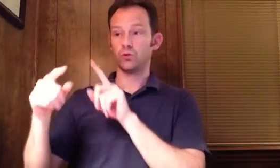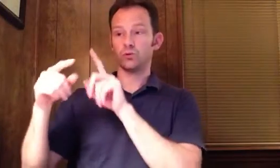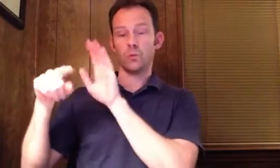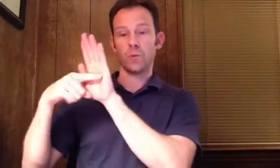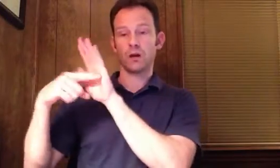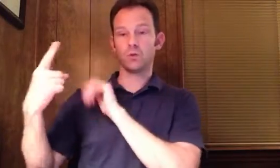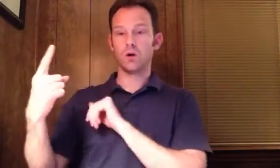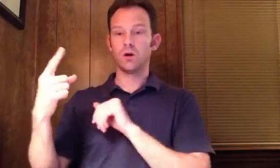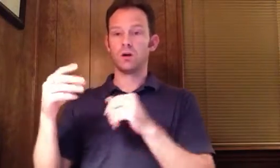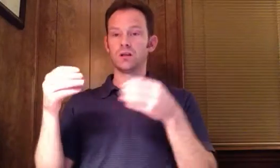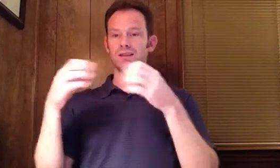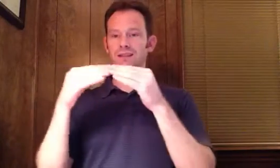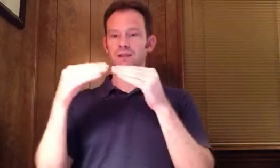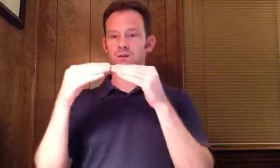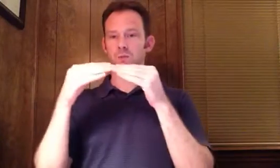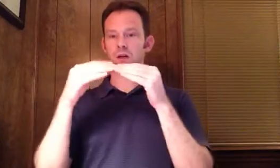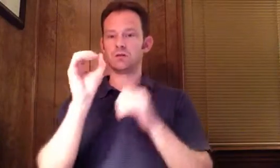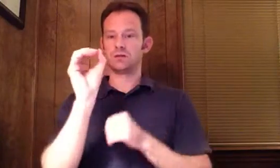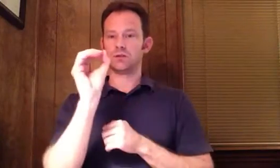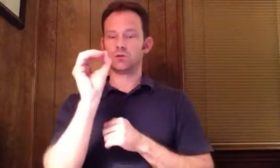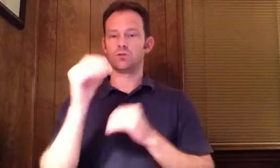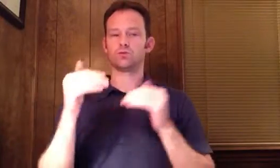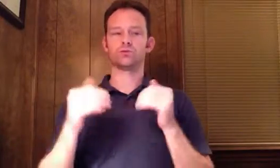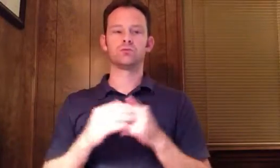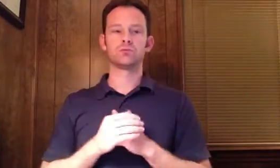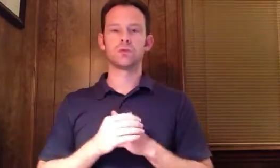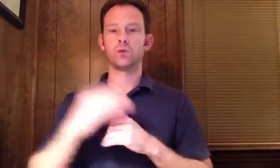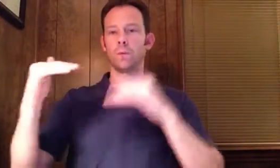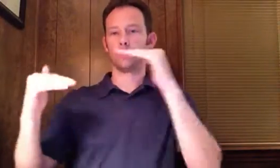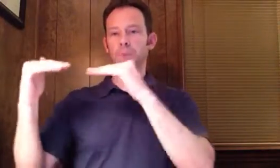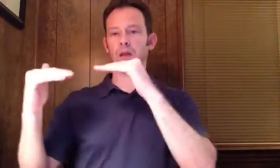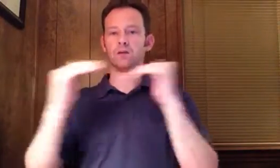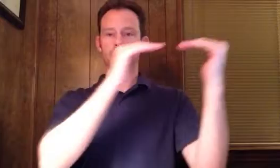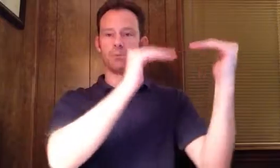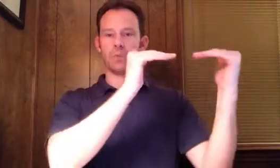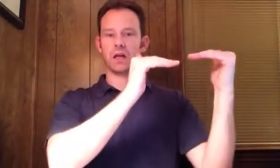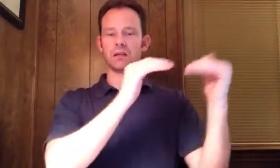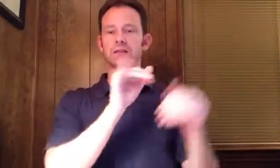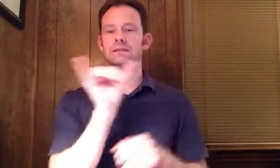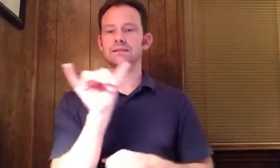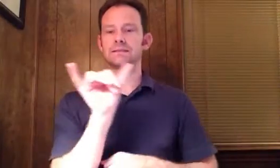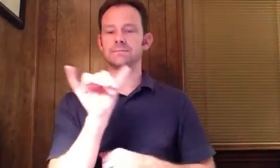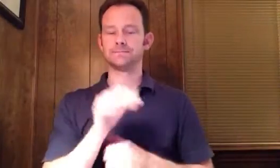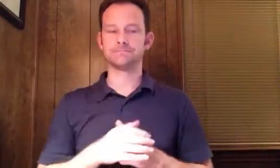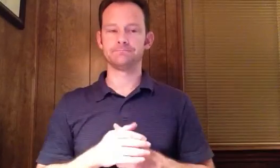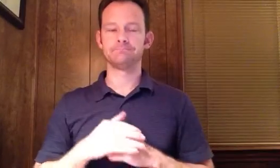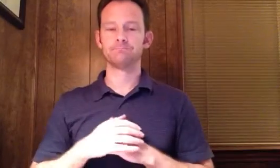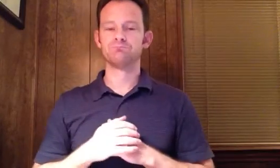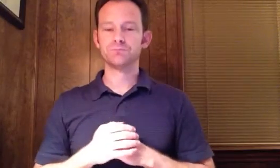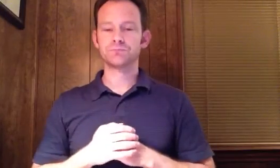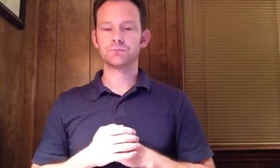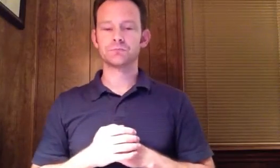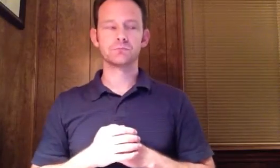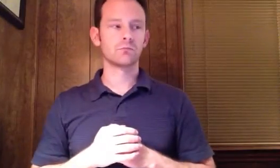and sodium chloride is NaCl. Chlorine is diatomic as a free elemental gas, but not diatomic in the